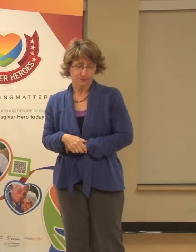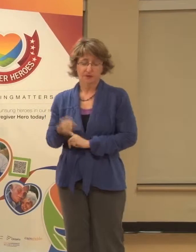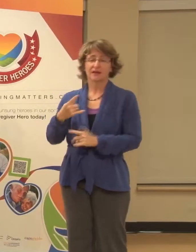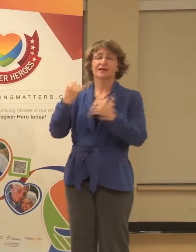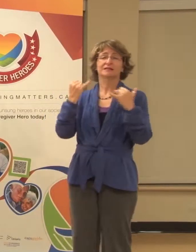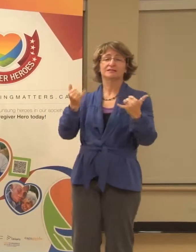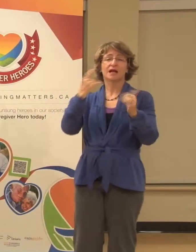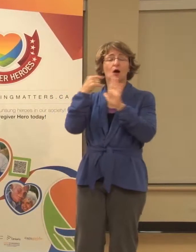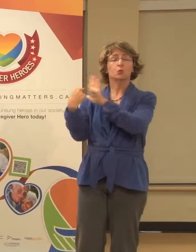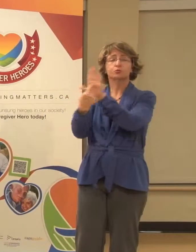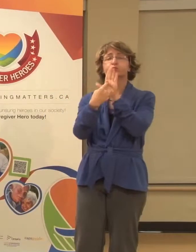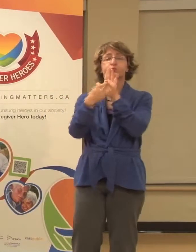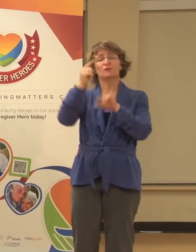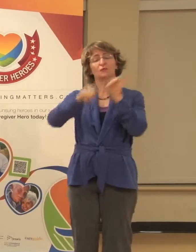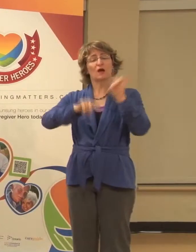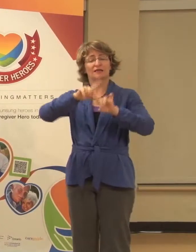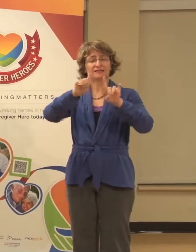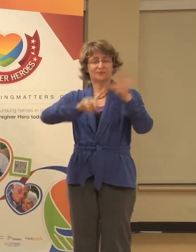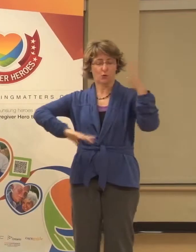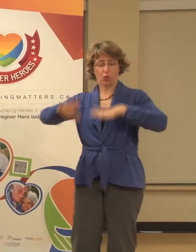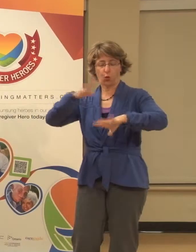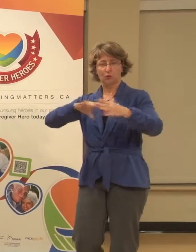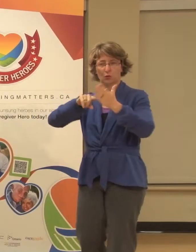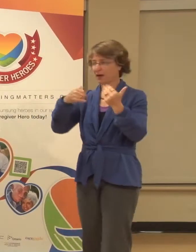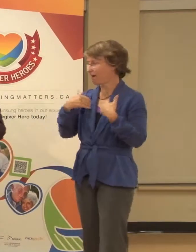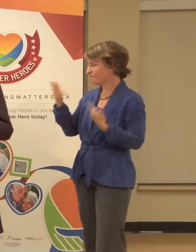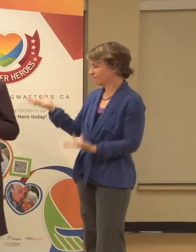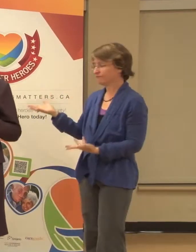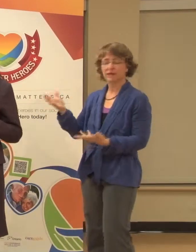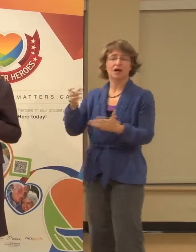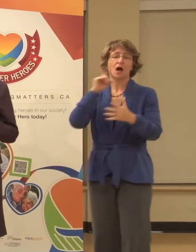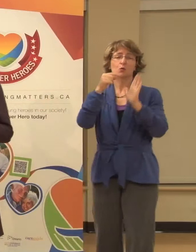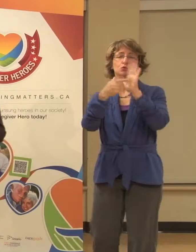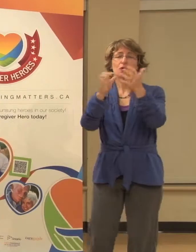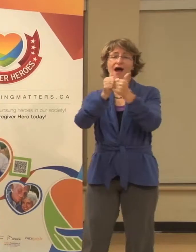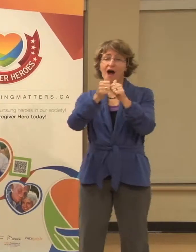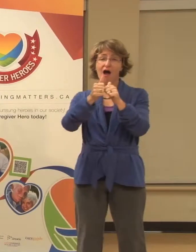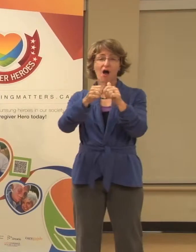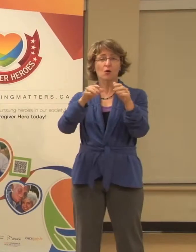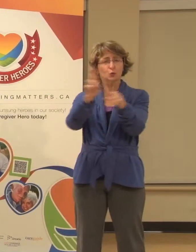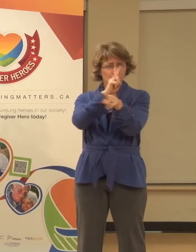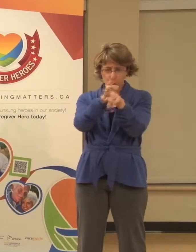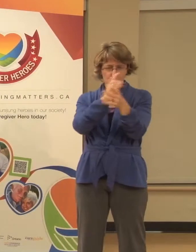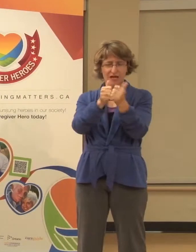Today I'm going to show you a variety of clothes that we have over here, and I'm going to show you how they actually